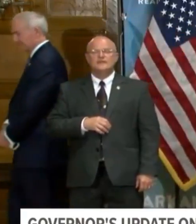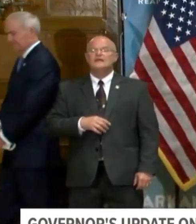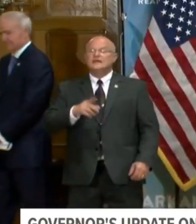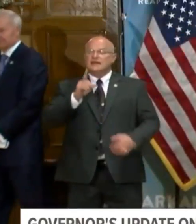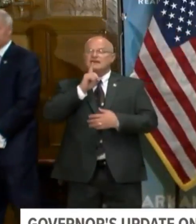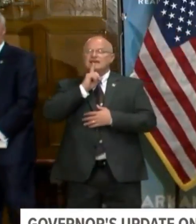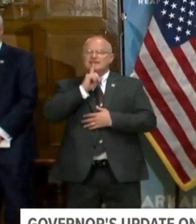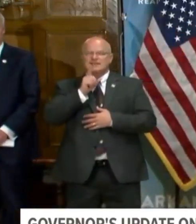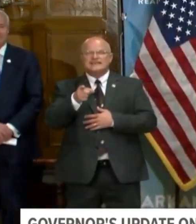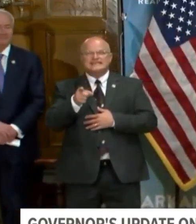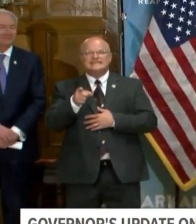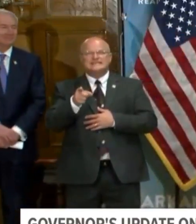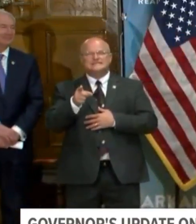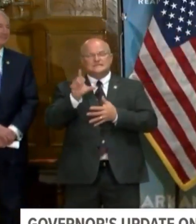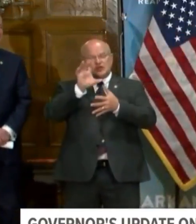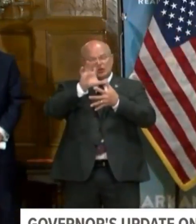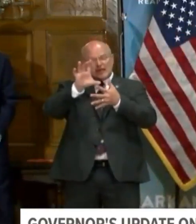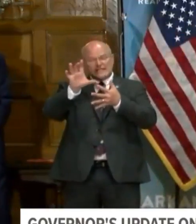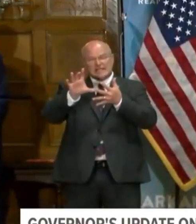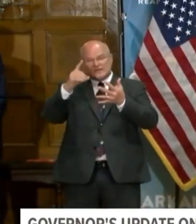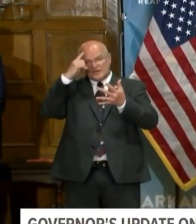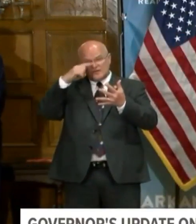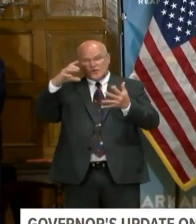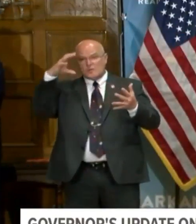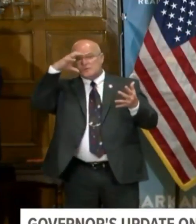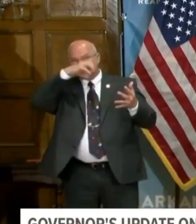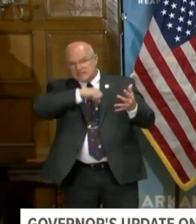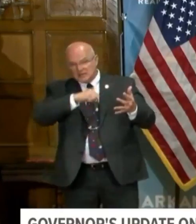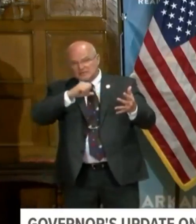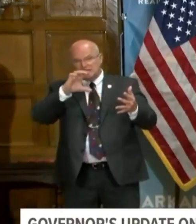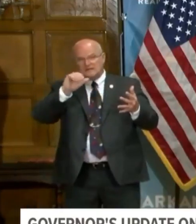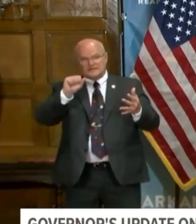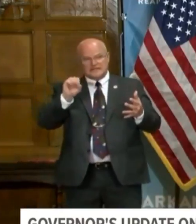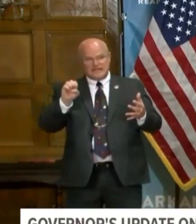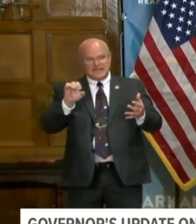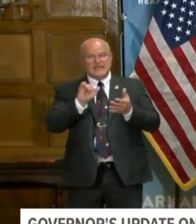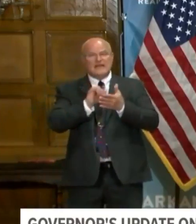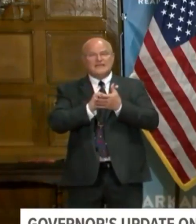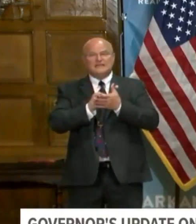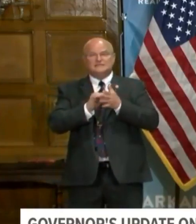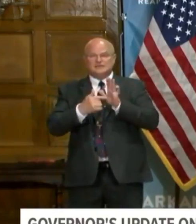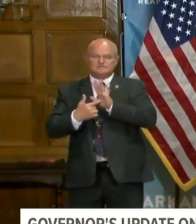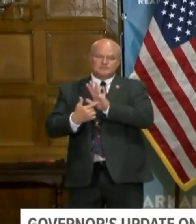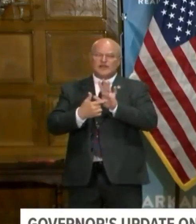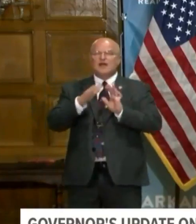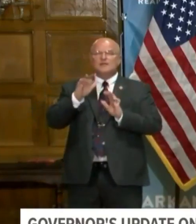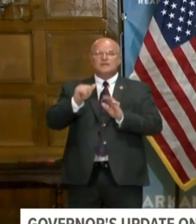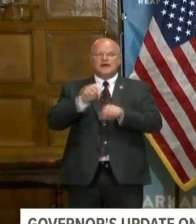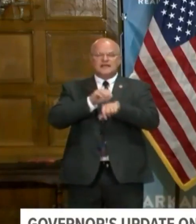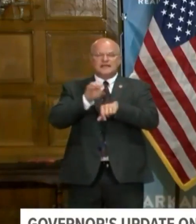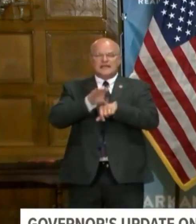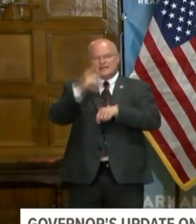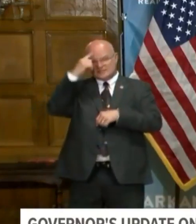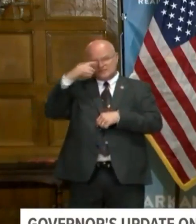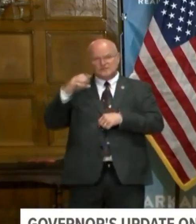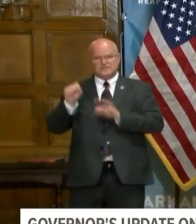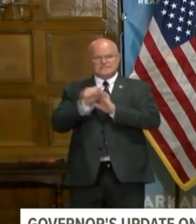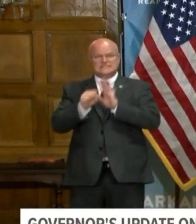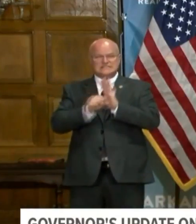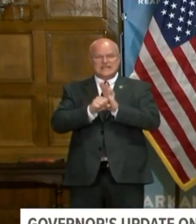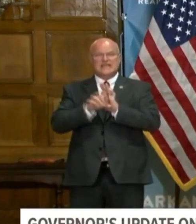There is a criteria for a presumptive case that's been put out by the Council for State and